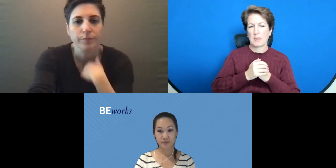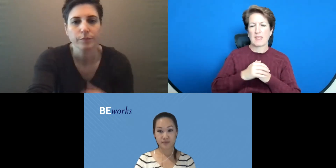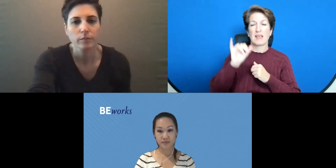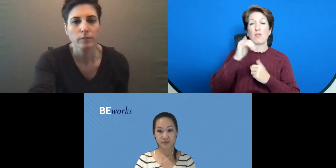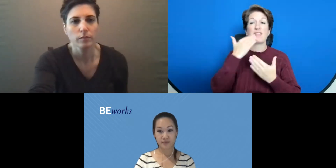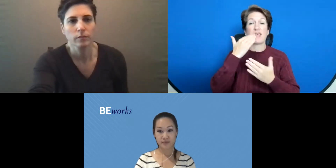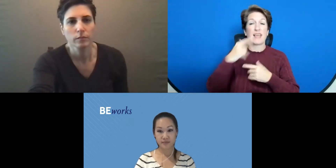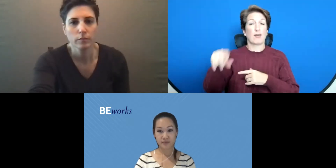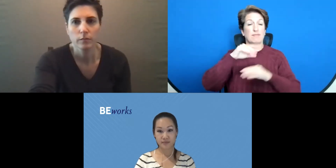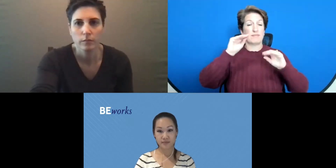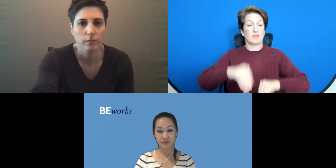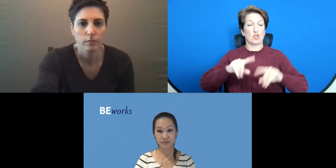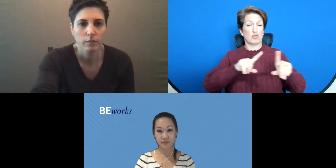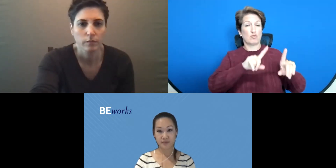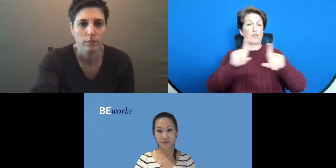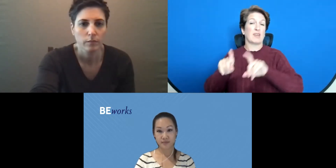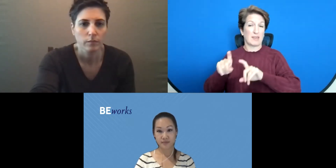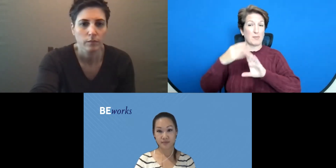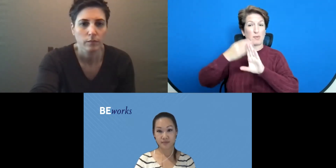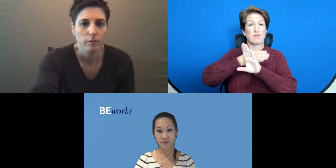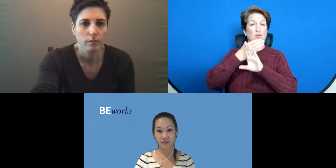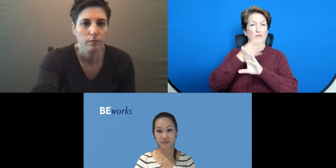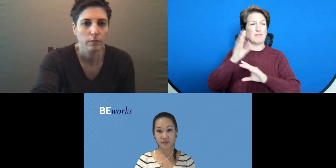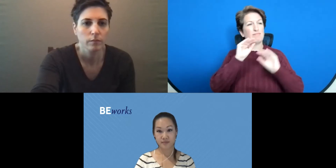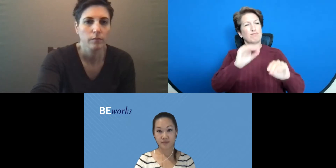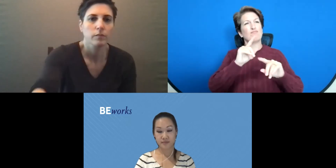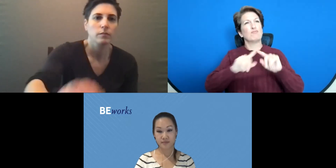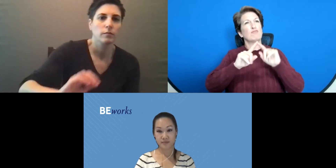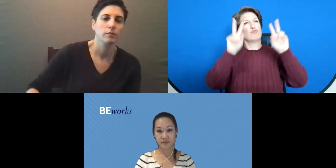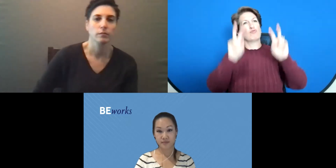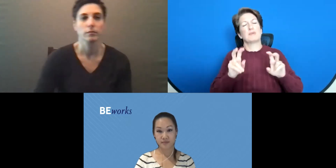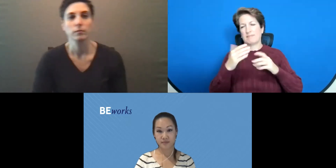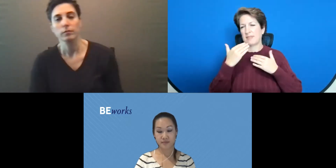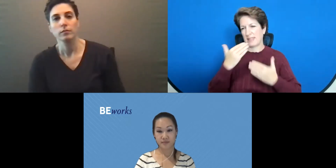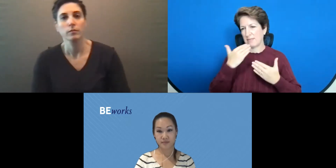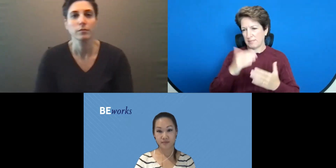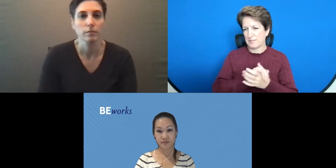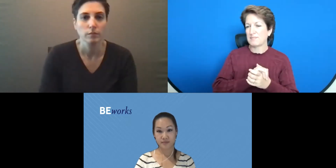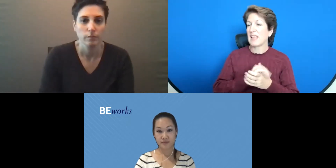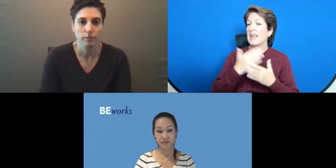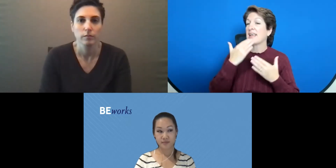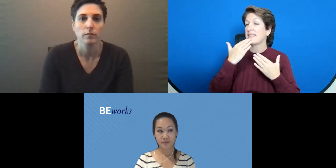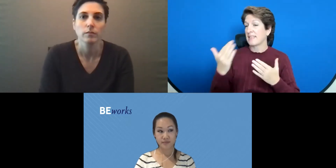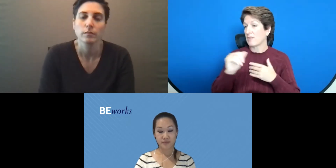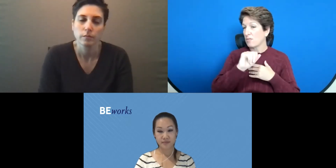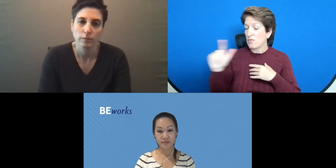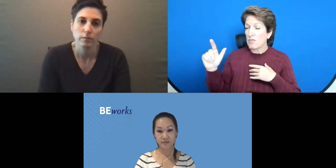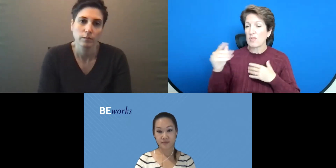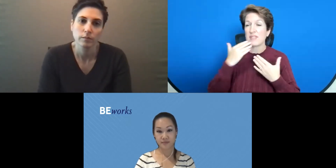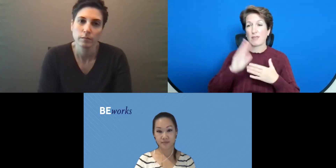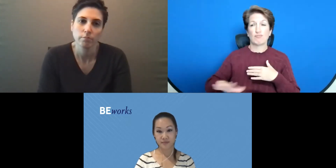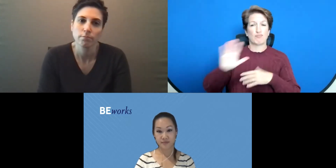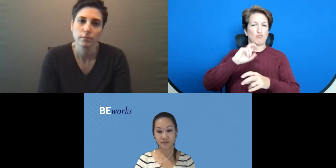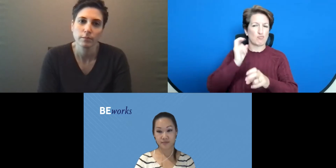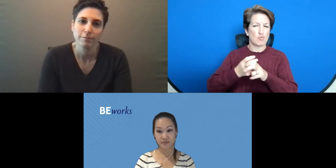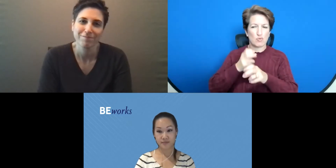that survey before the session and shared your ideas there. Thank you. And thank you again to all of you for all your hard work.